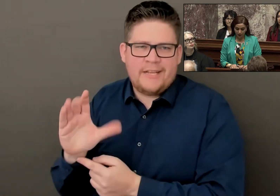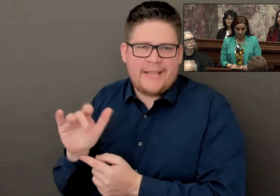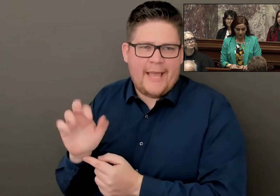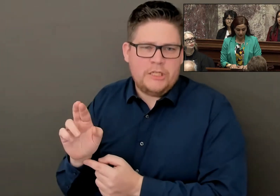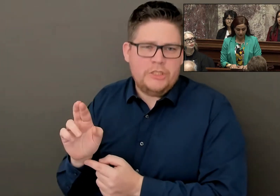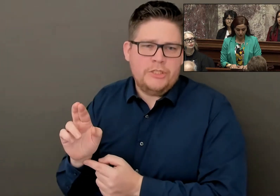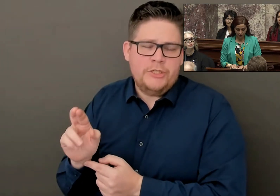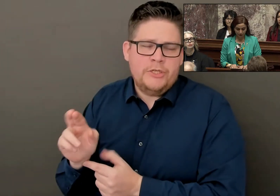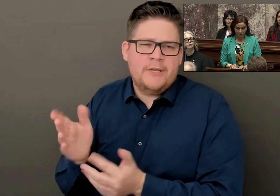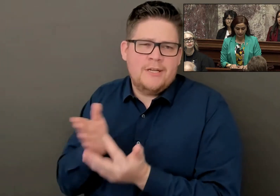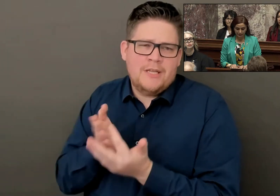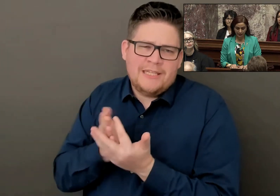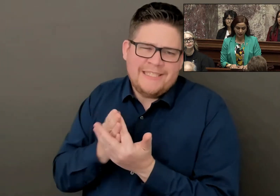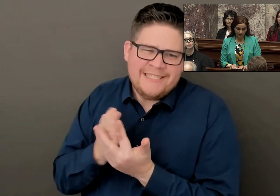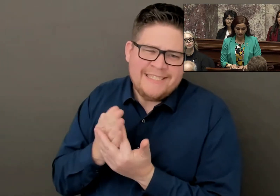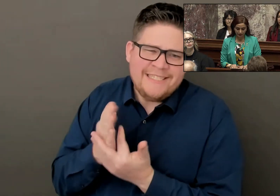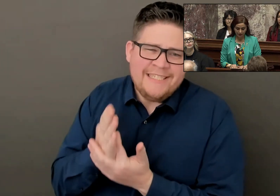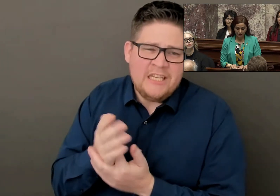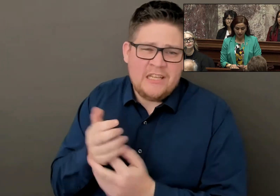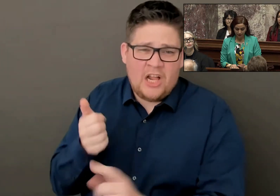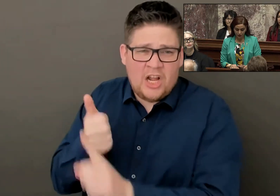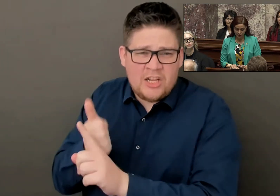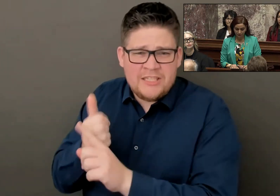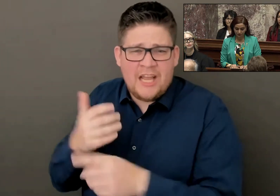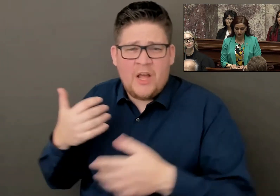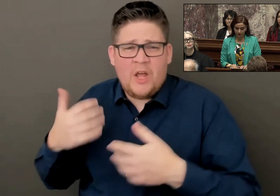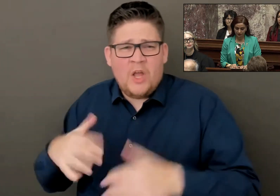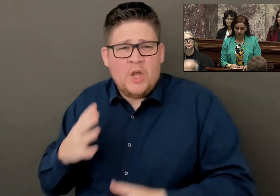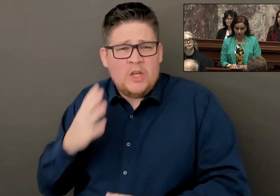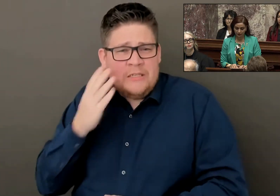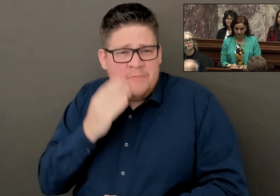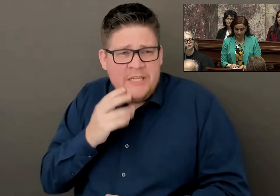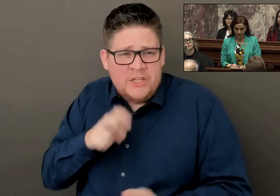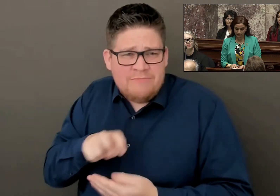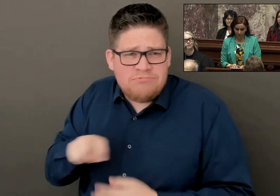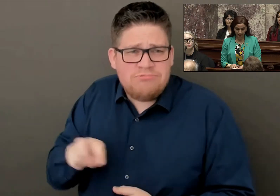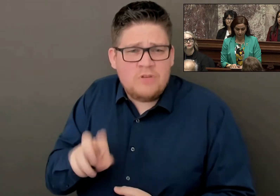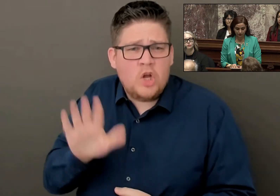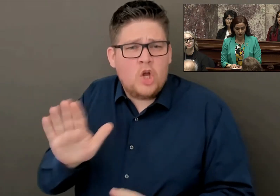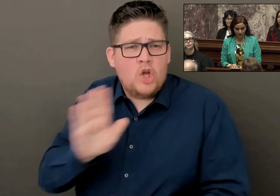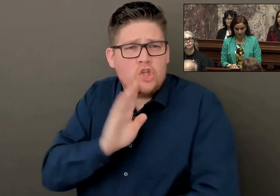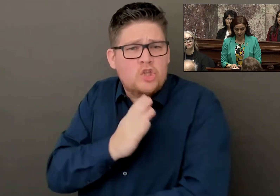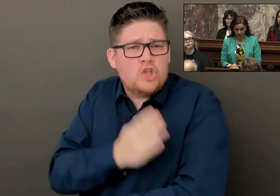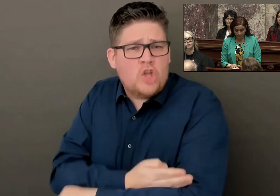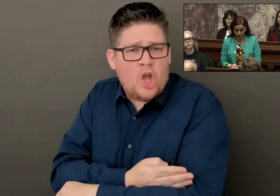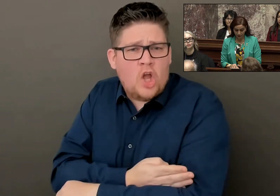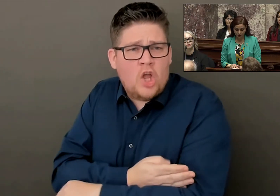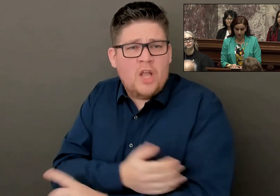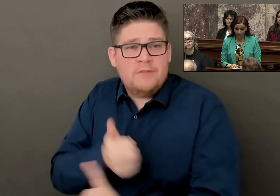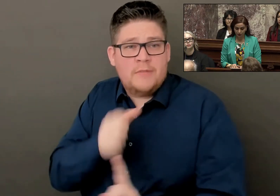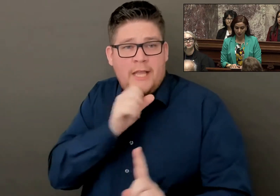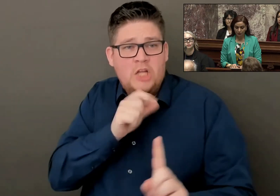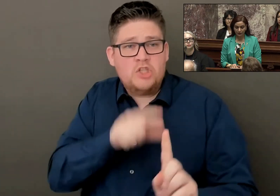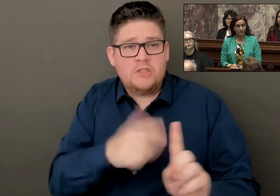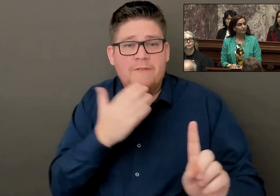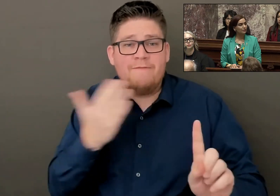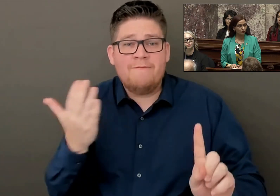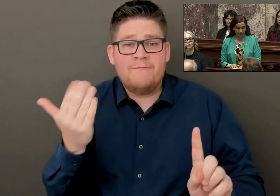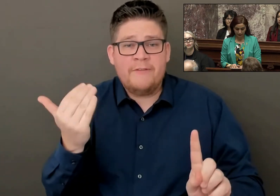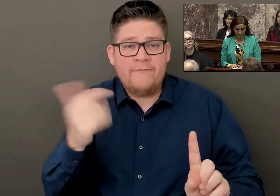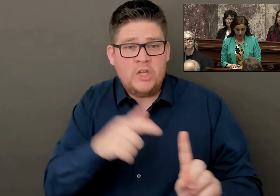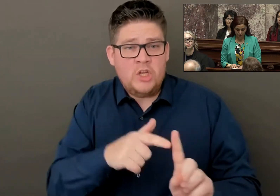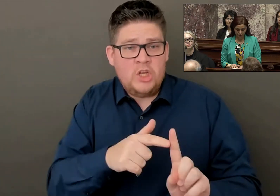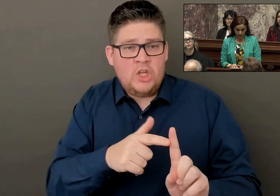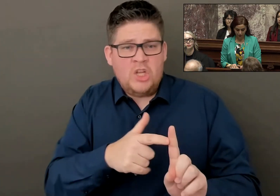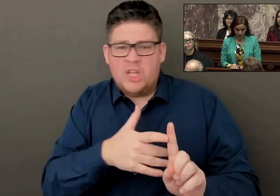of her beloved daughter, Lenza Henke. At just 15 years old, Lenza's bright future was taken far too soon when she was